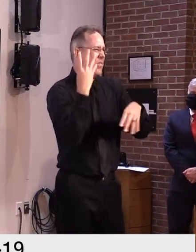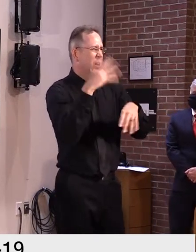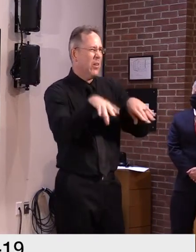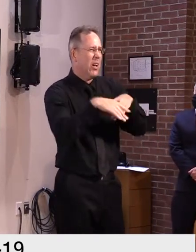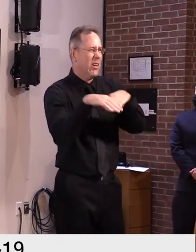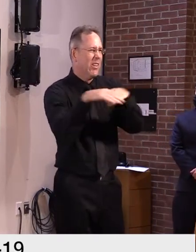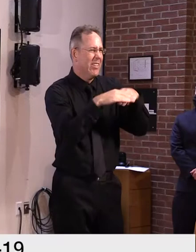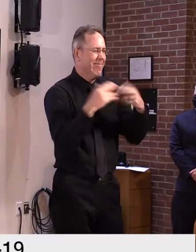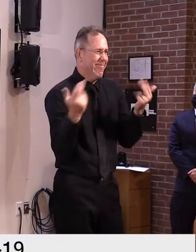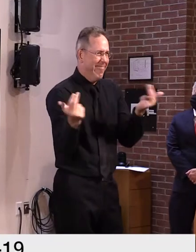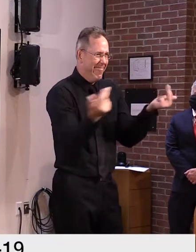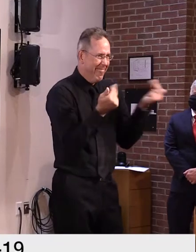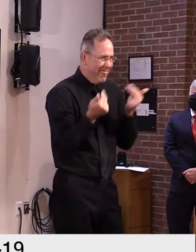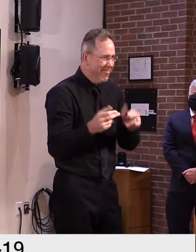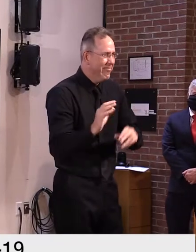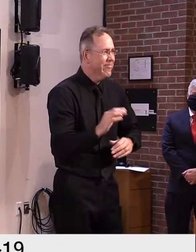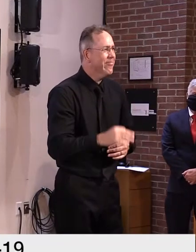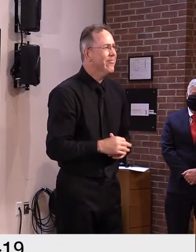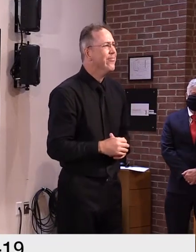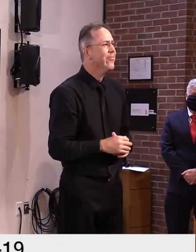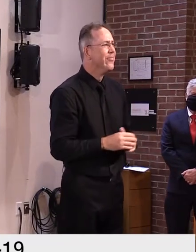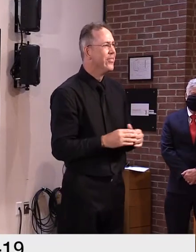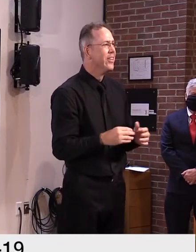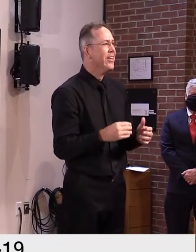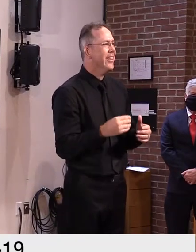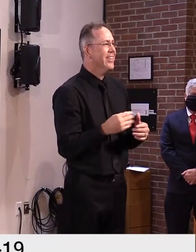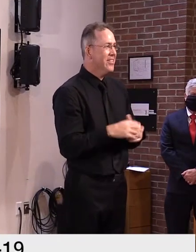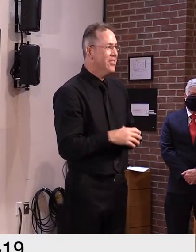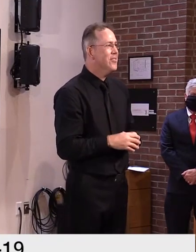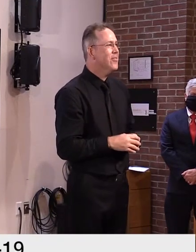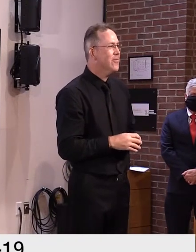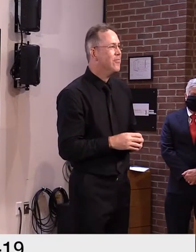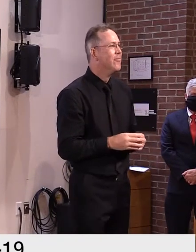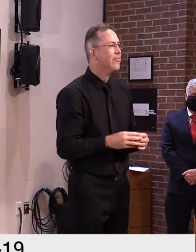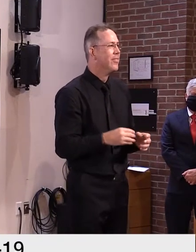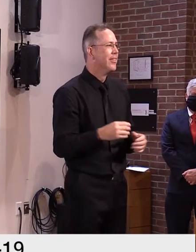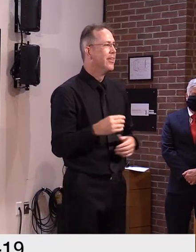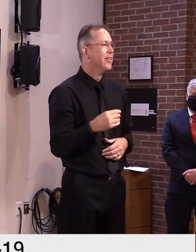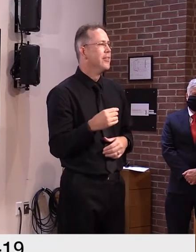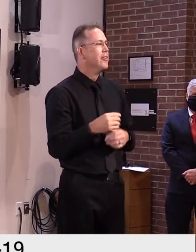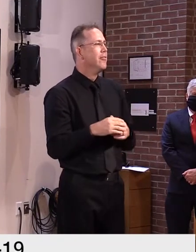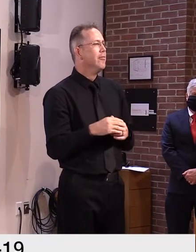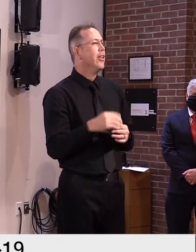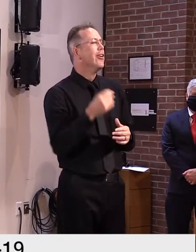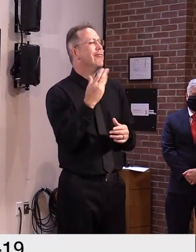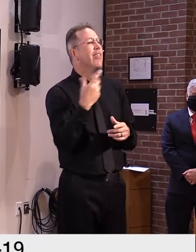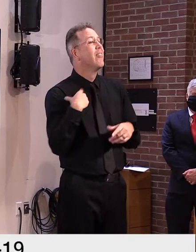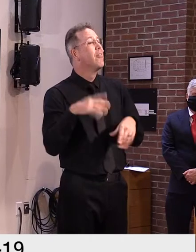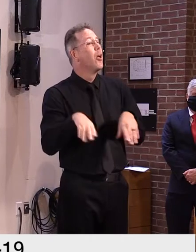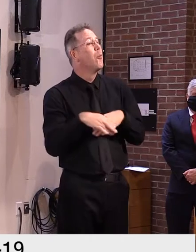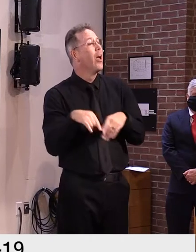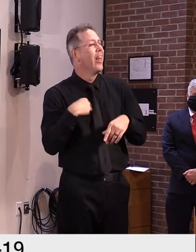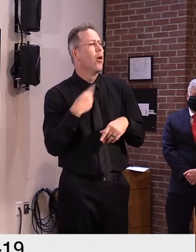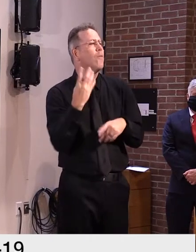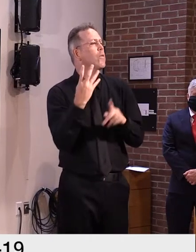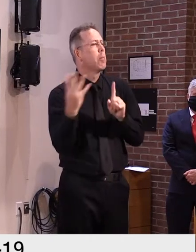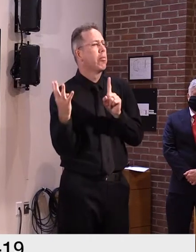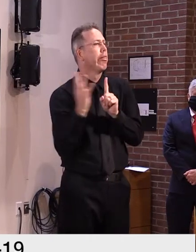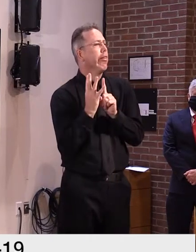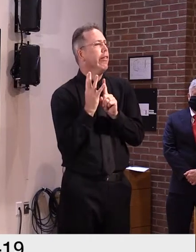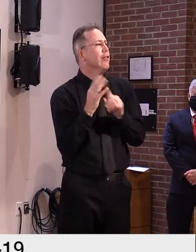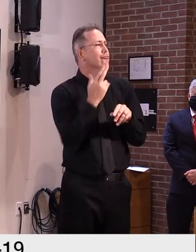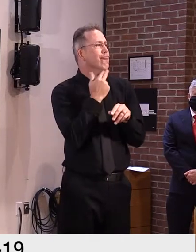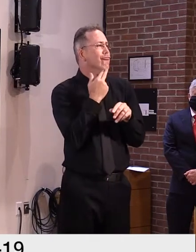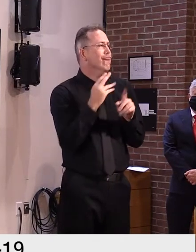quarantine. Well, congratulations from all of us. Thank you. I guess, Governor, just your reaction to